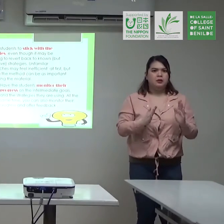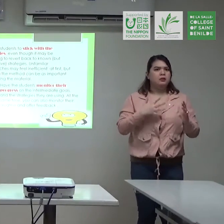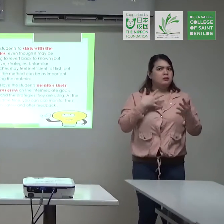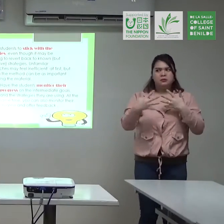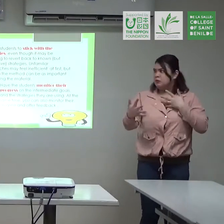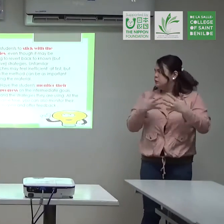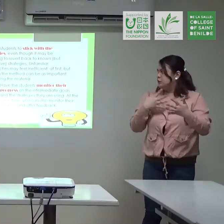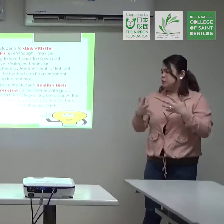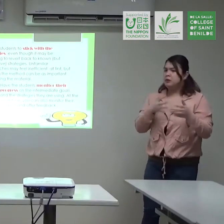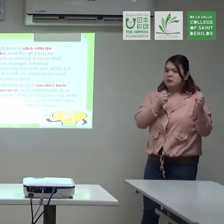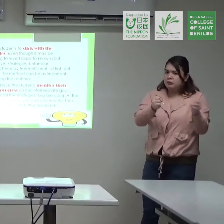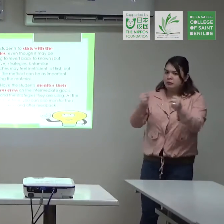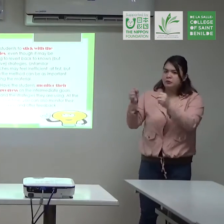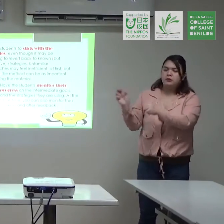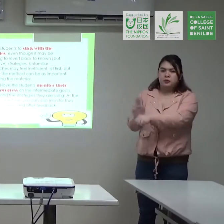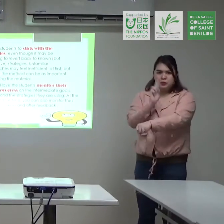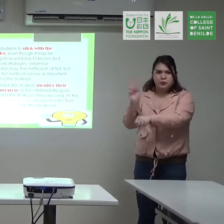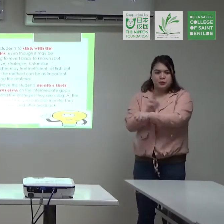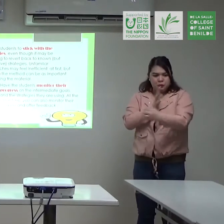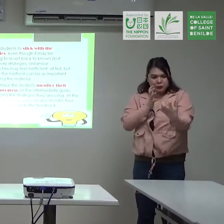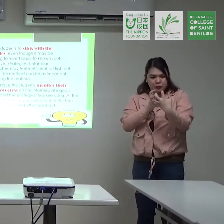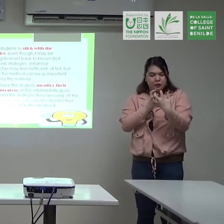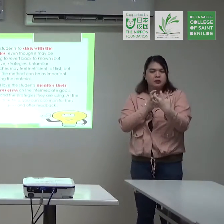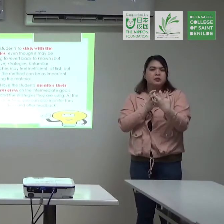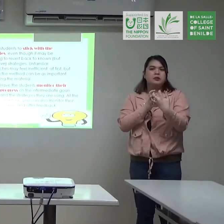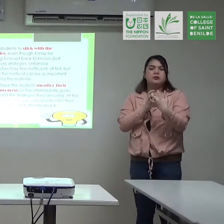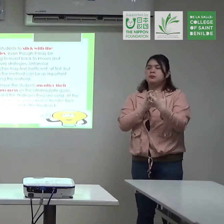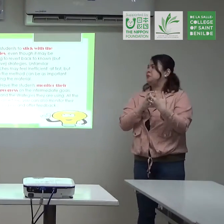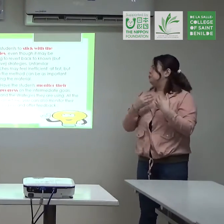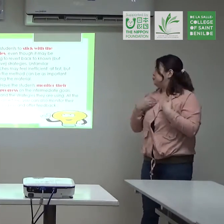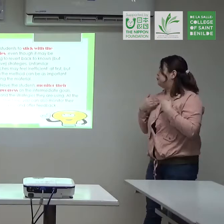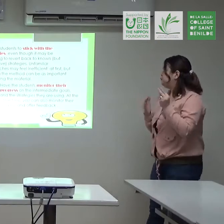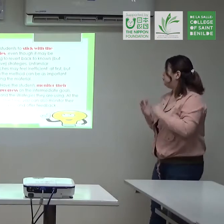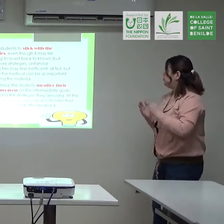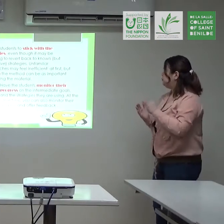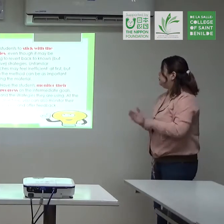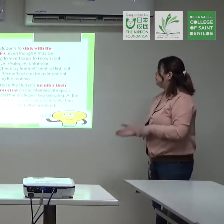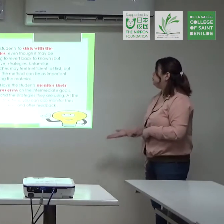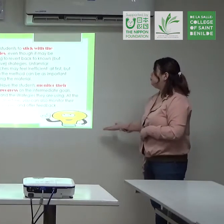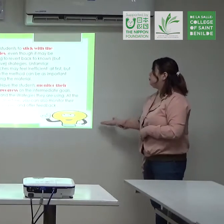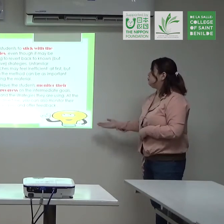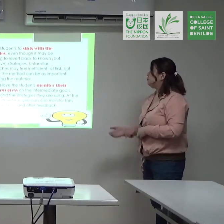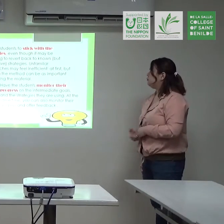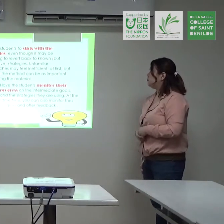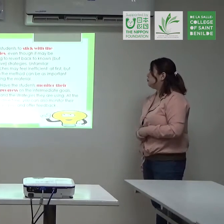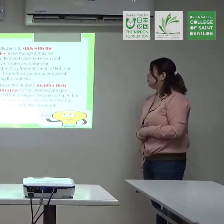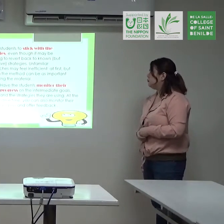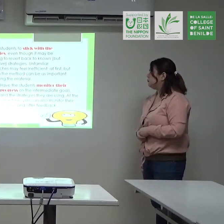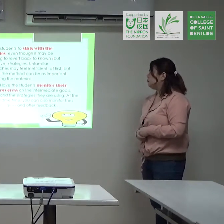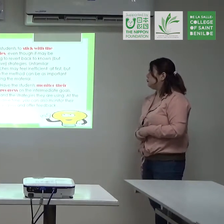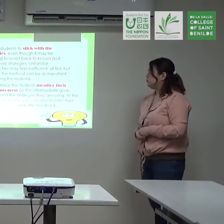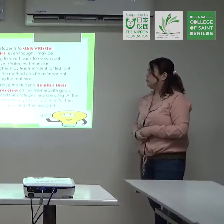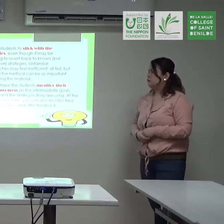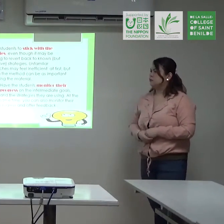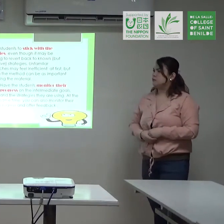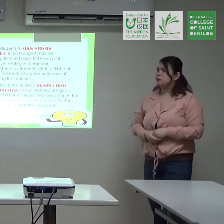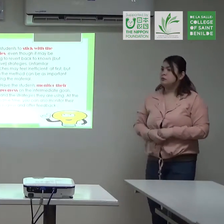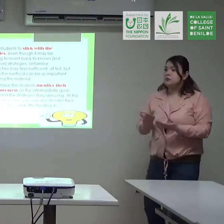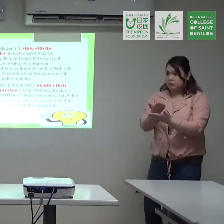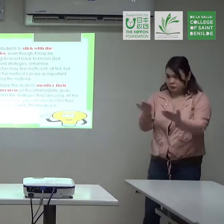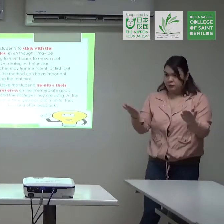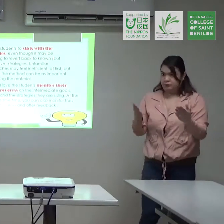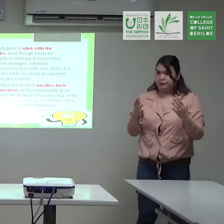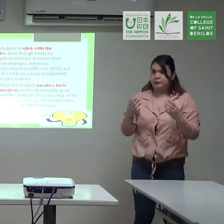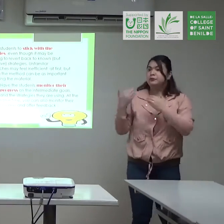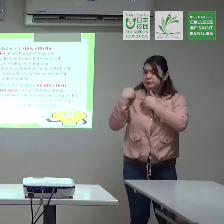and the strategies they are using. At the same time, you can also monitor their progress and offer feedback. So with your help